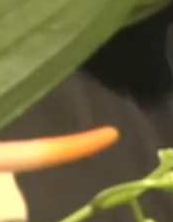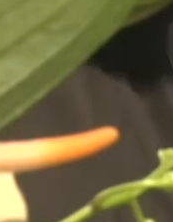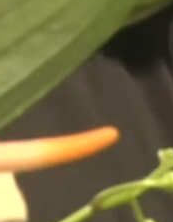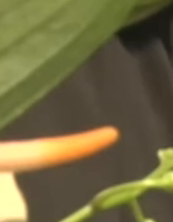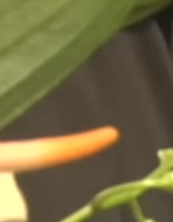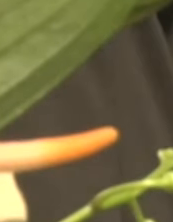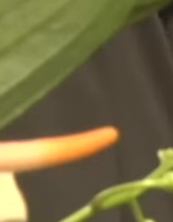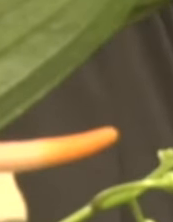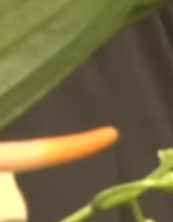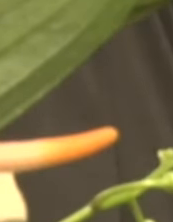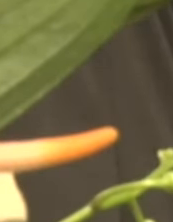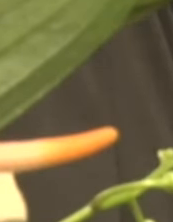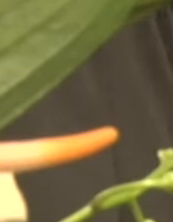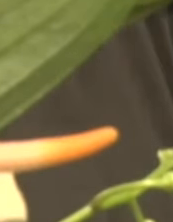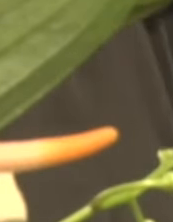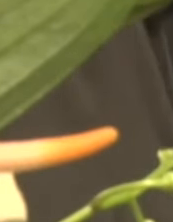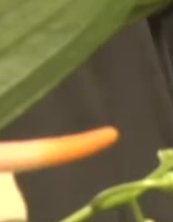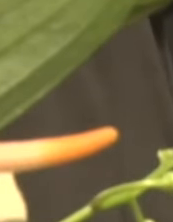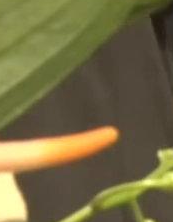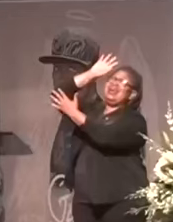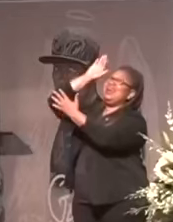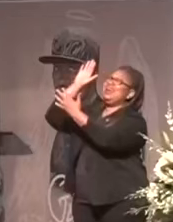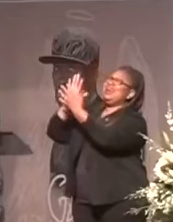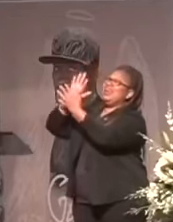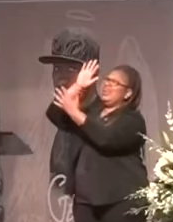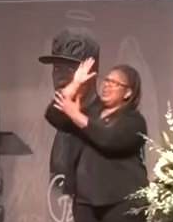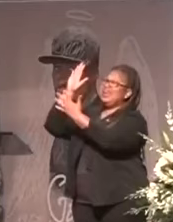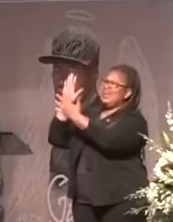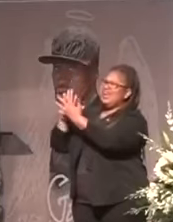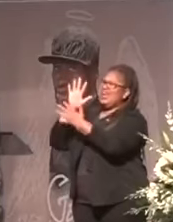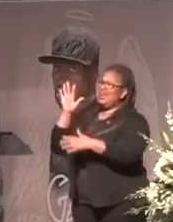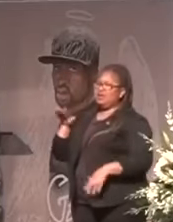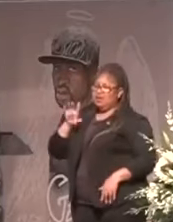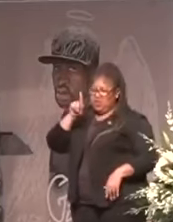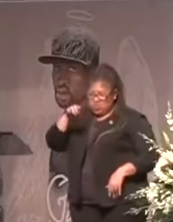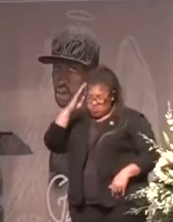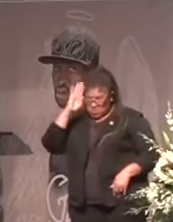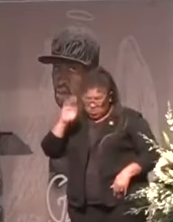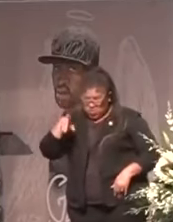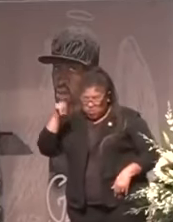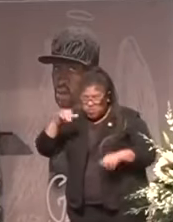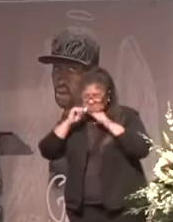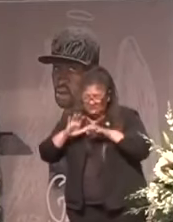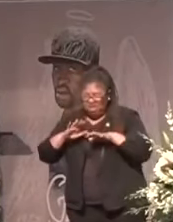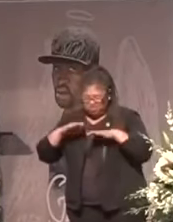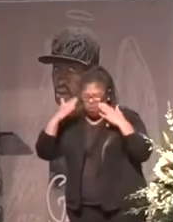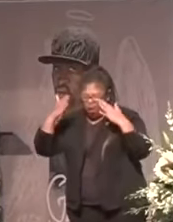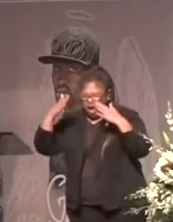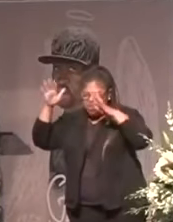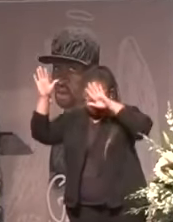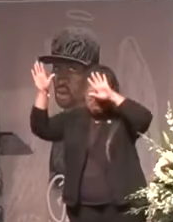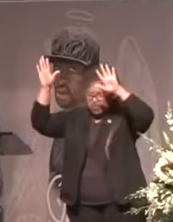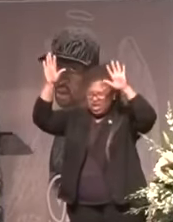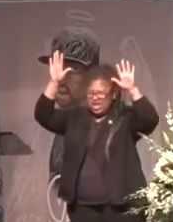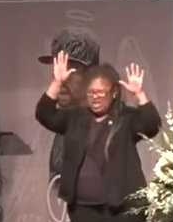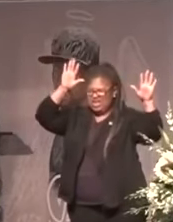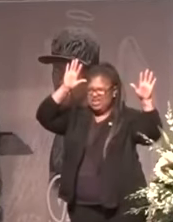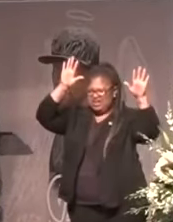you. Wave your hand if you know you're blessed. Wave your hand if you know you're blessed.